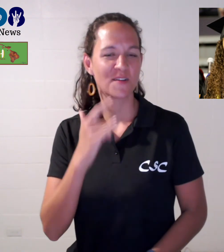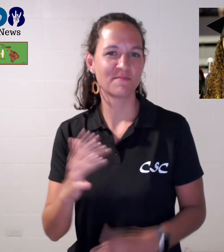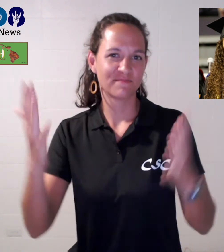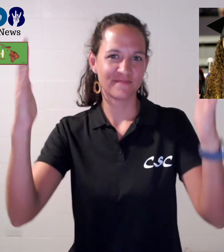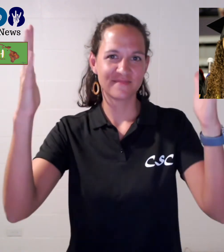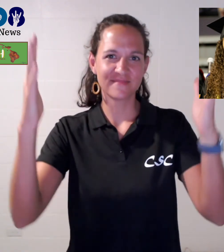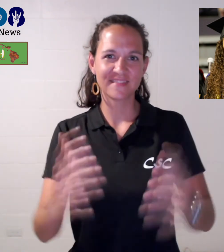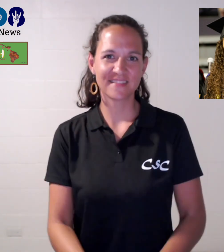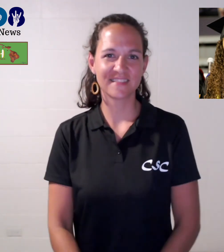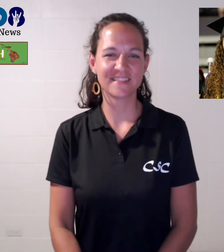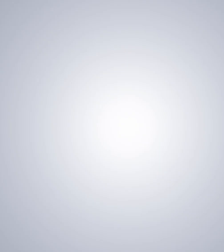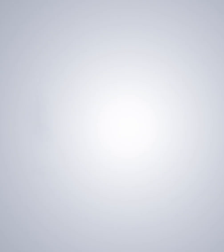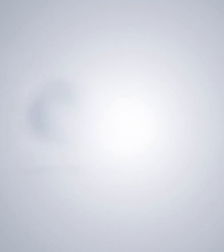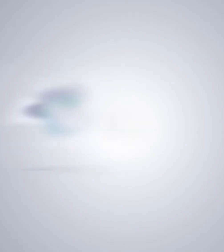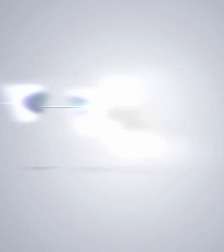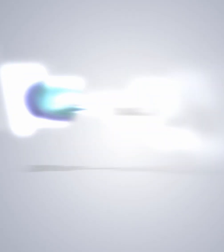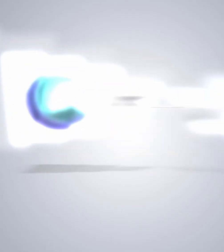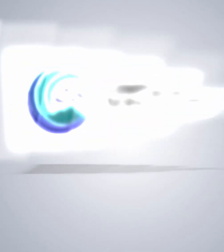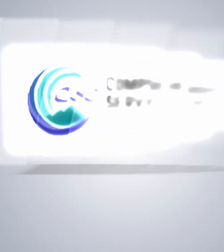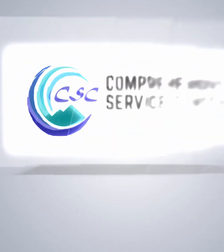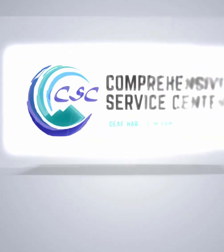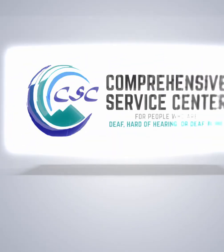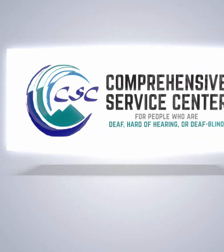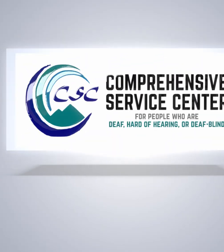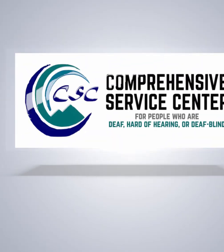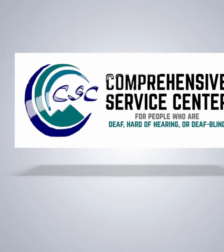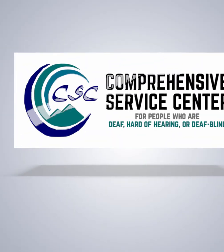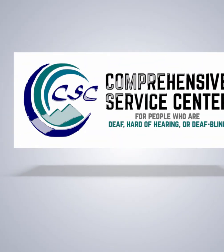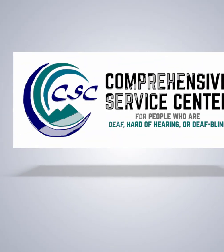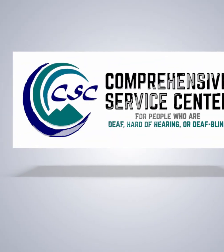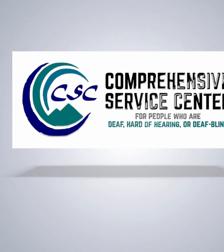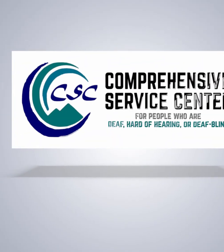in pursuing their PhD. Congratulations, Emily Jo.